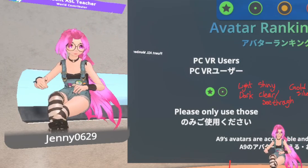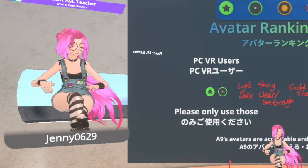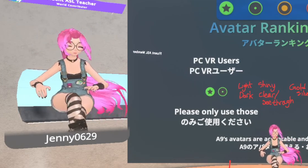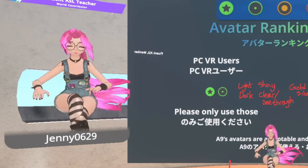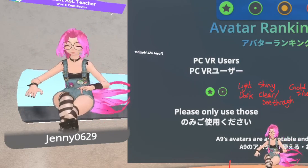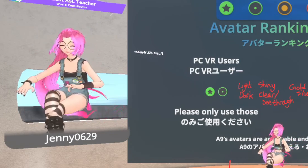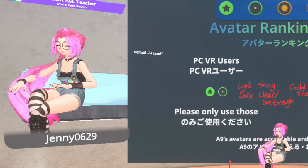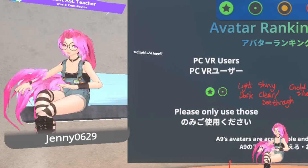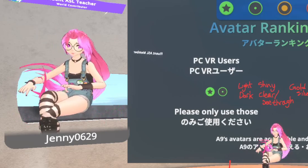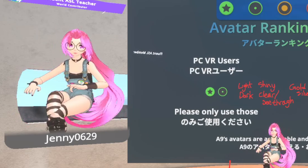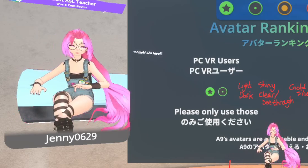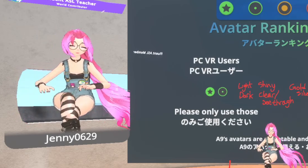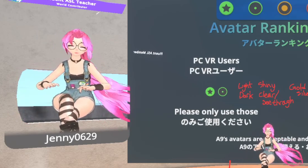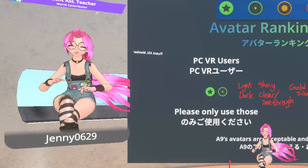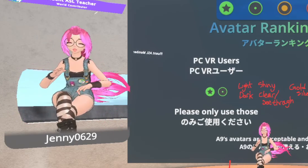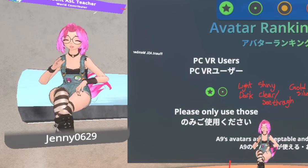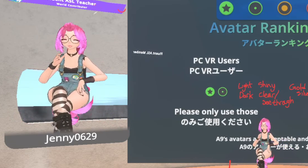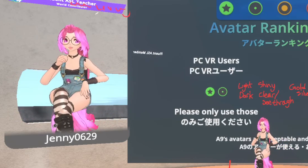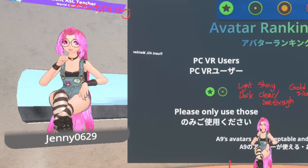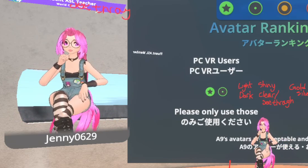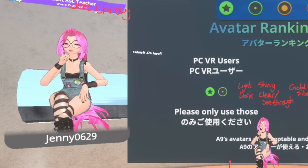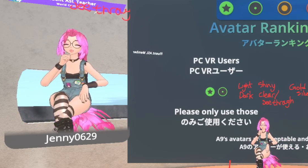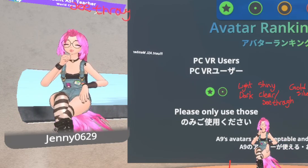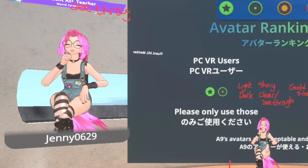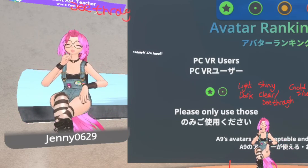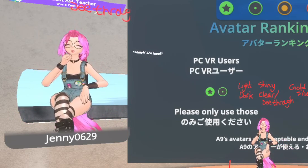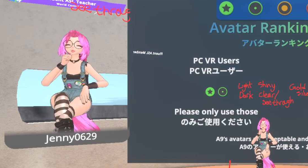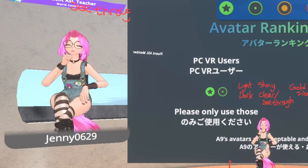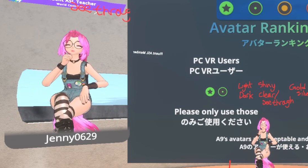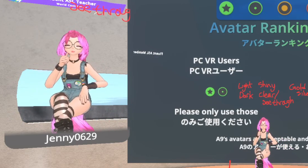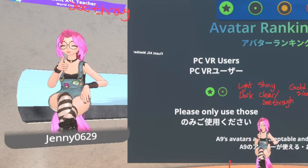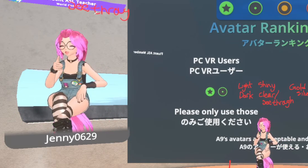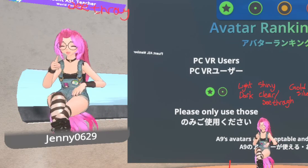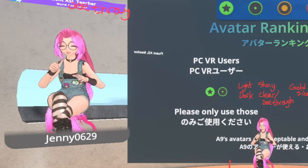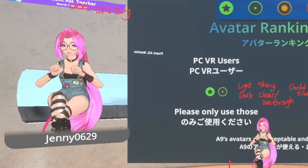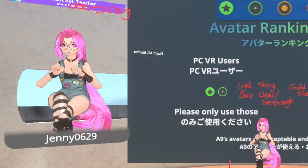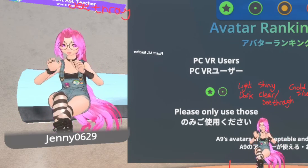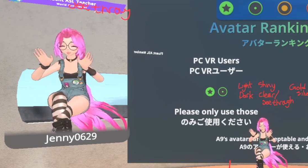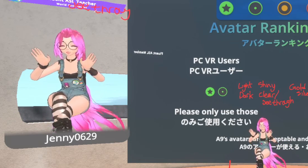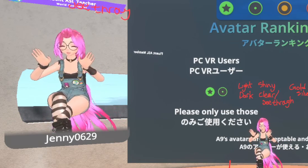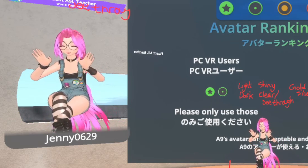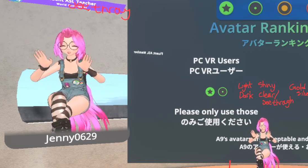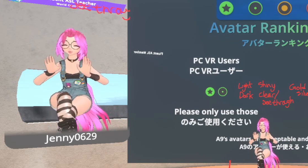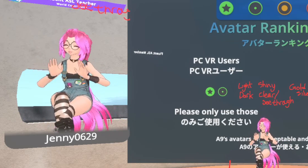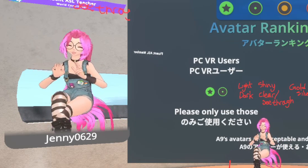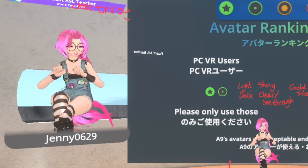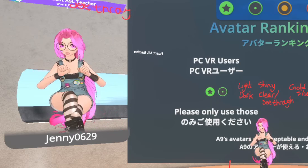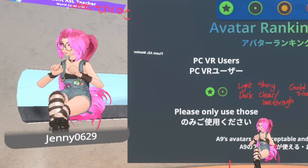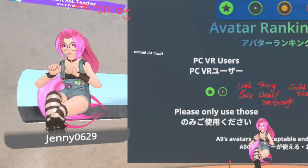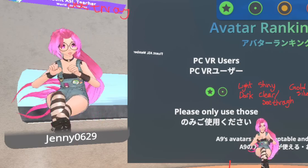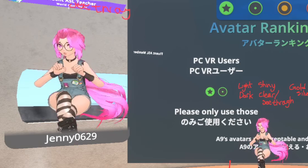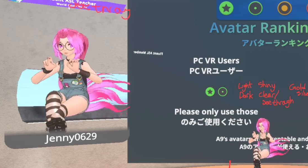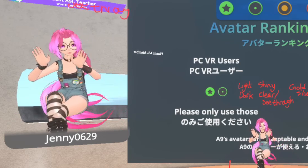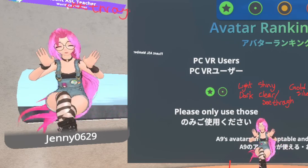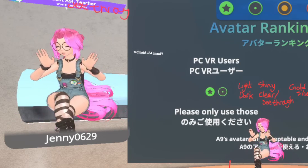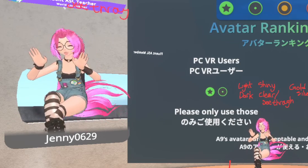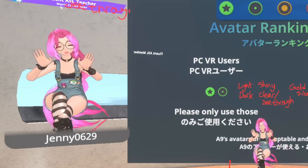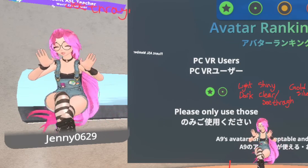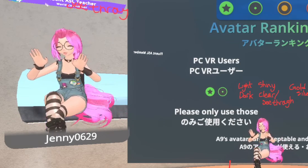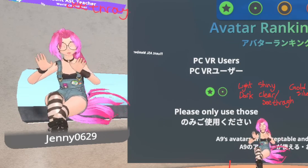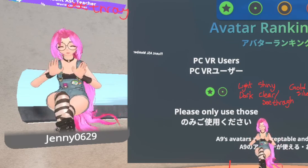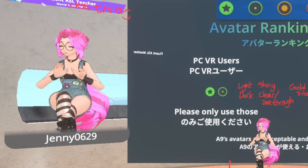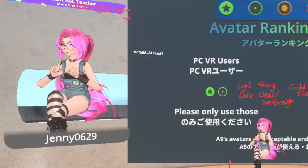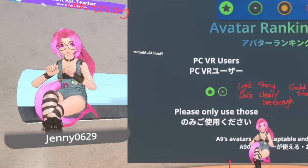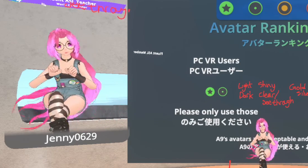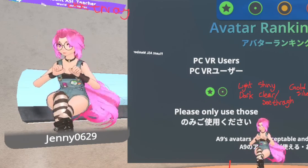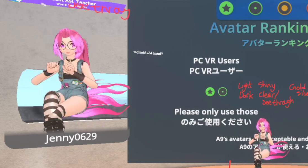sign unclear? So you could either say not clear or just shake your head no. Not